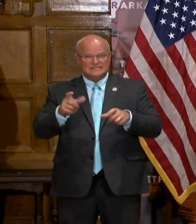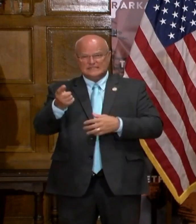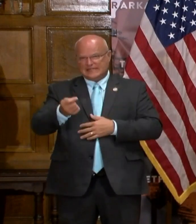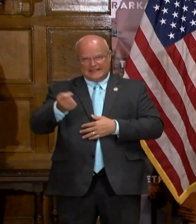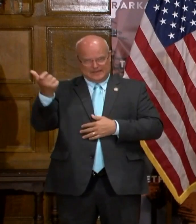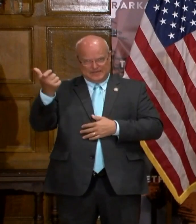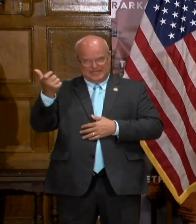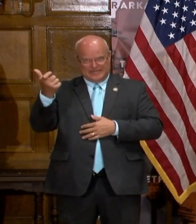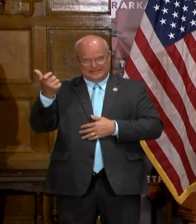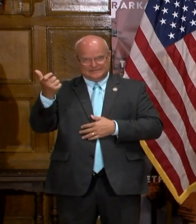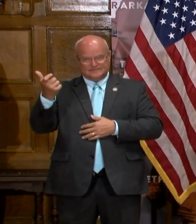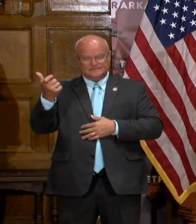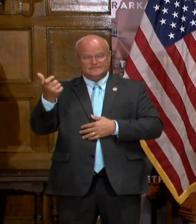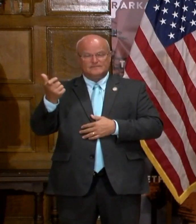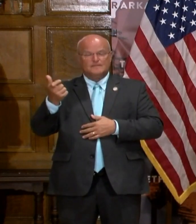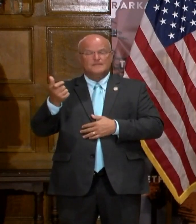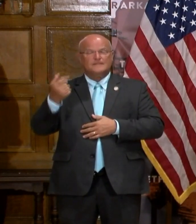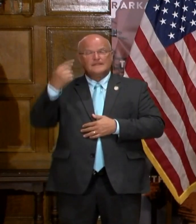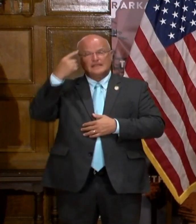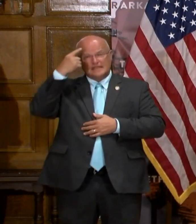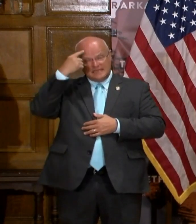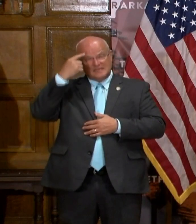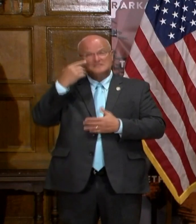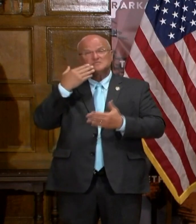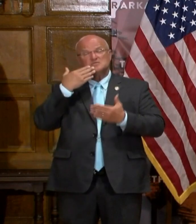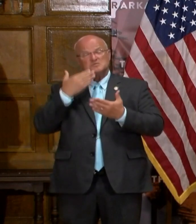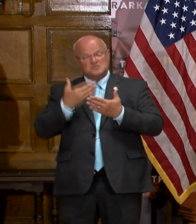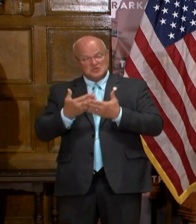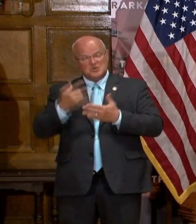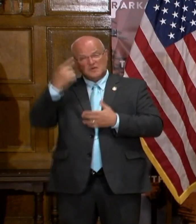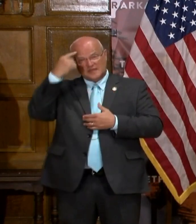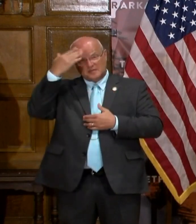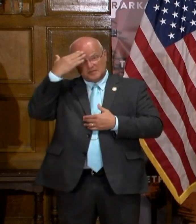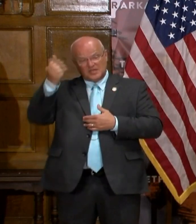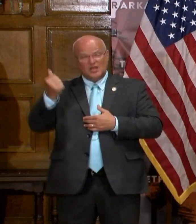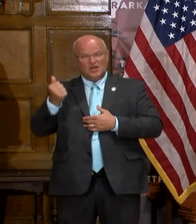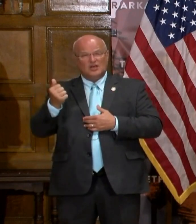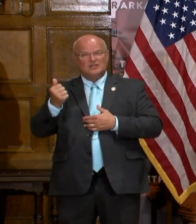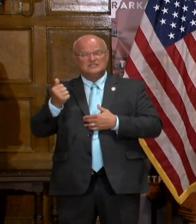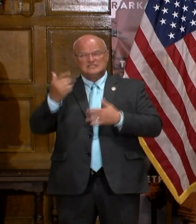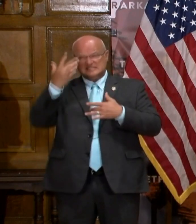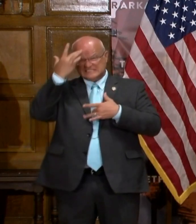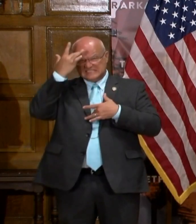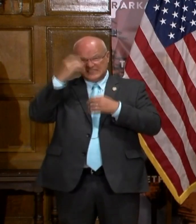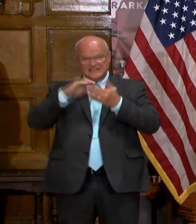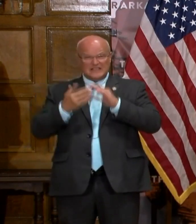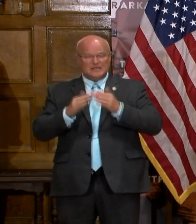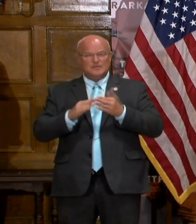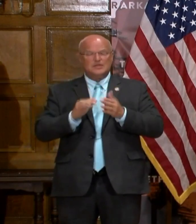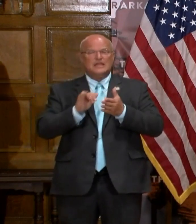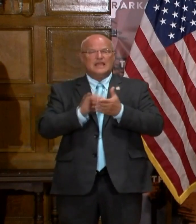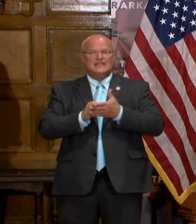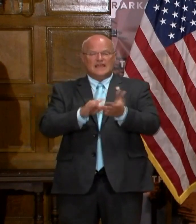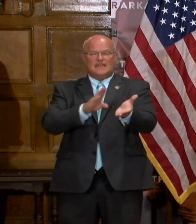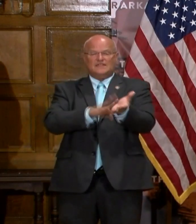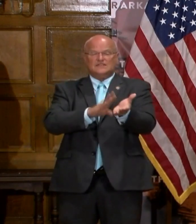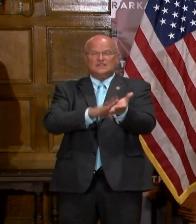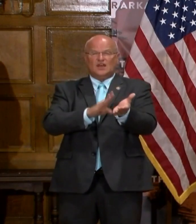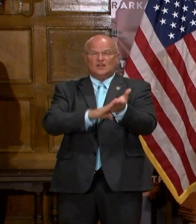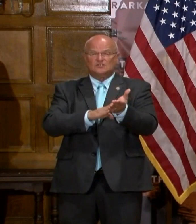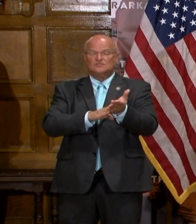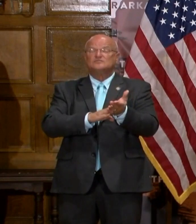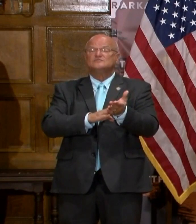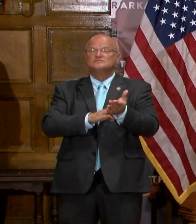We think that it is prudent in some cases, because of the prevalence of the disease in the community, that physicians still